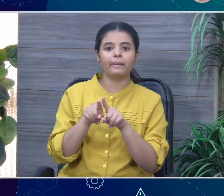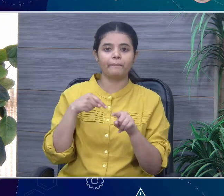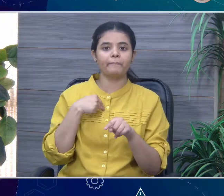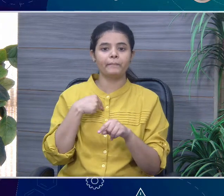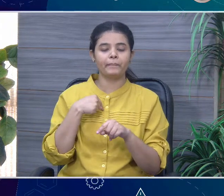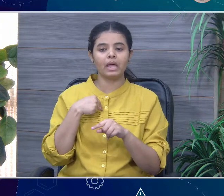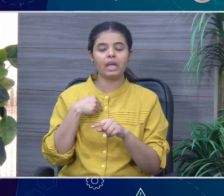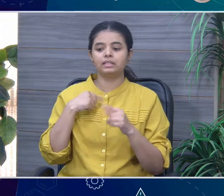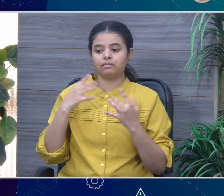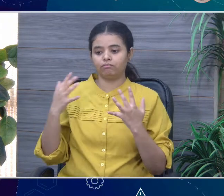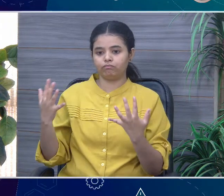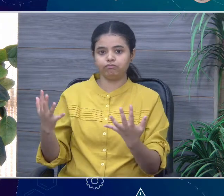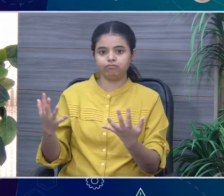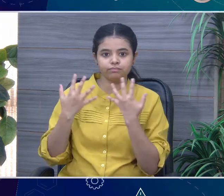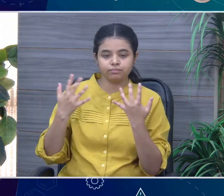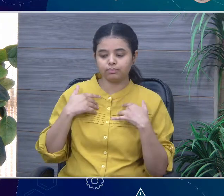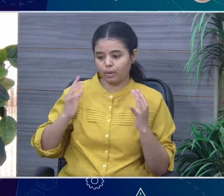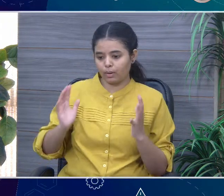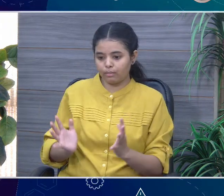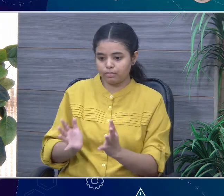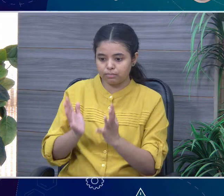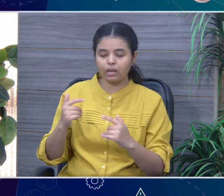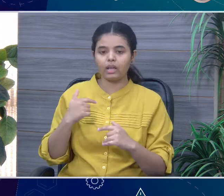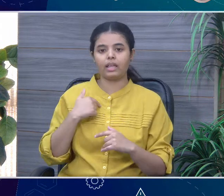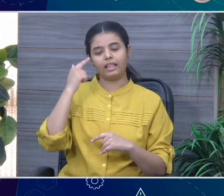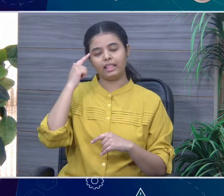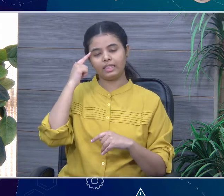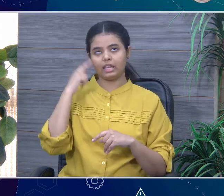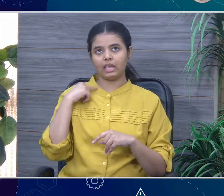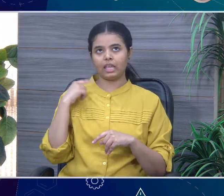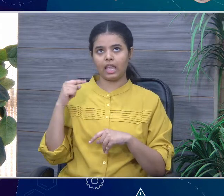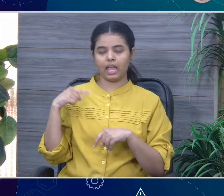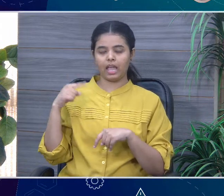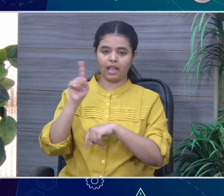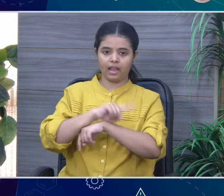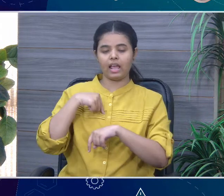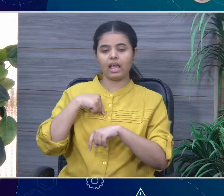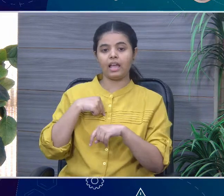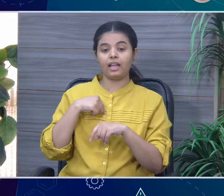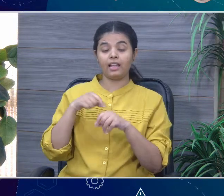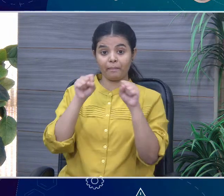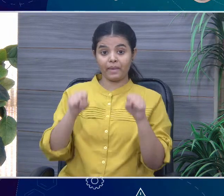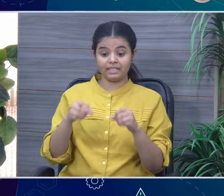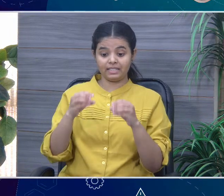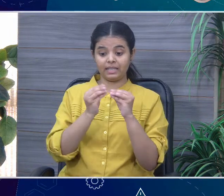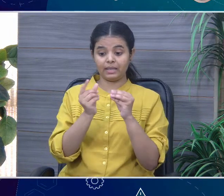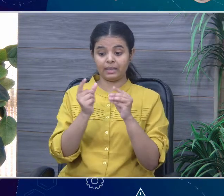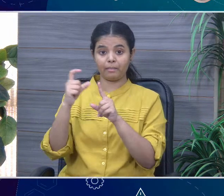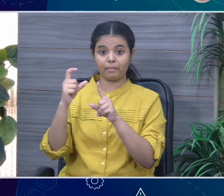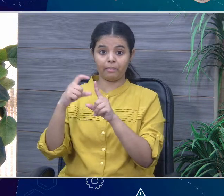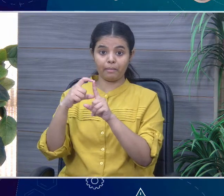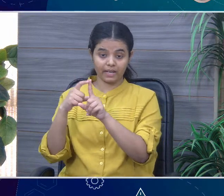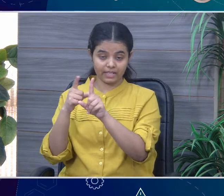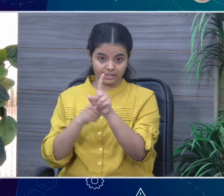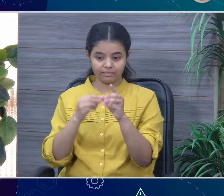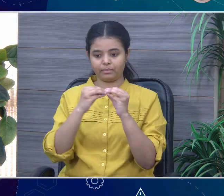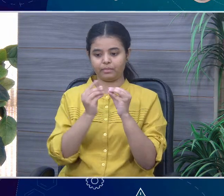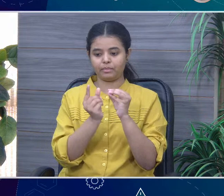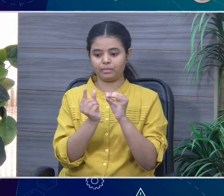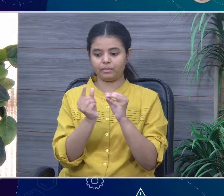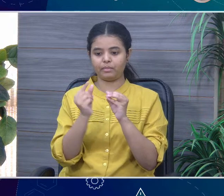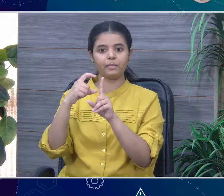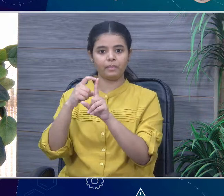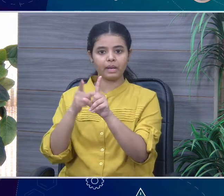becomes motivating also, that if today I am in a buddy system, tomorrow I can be somebody's buddy. The